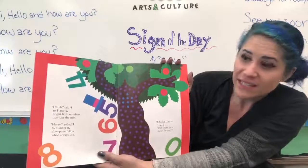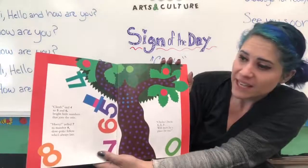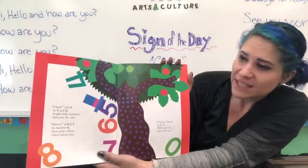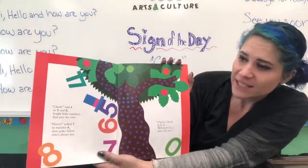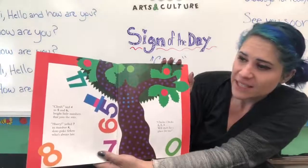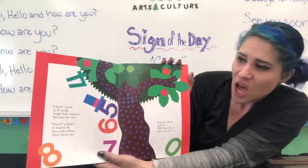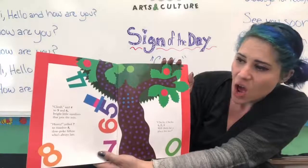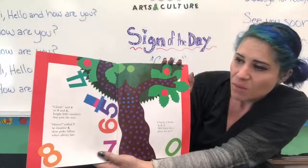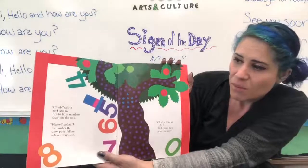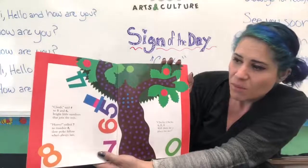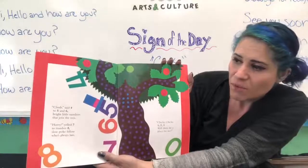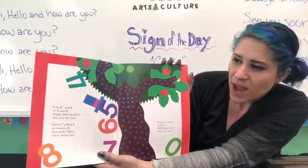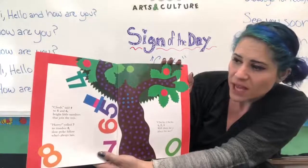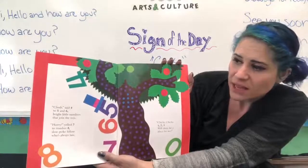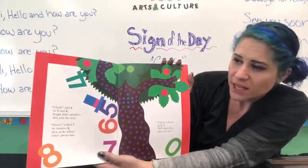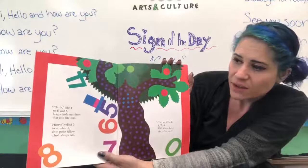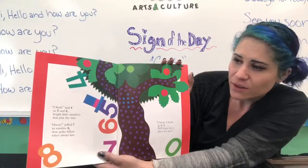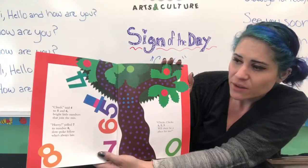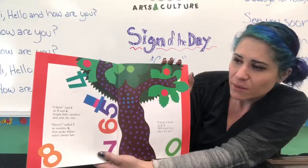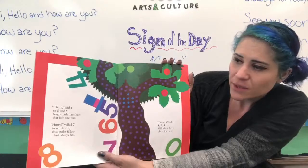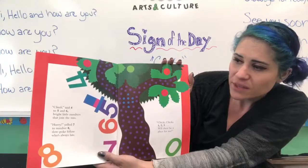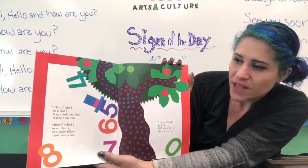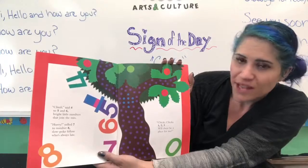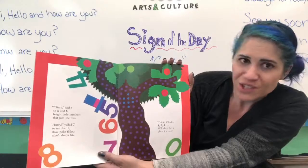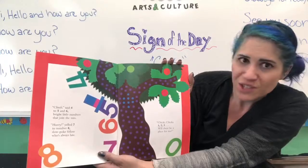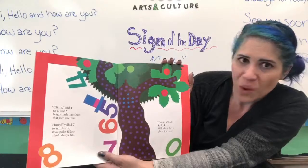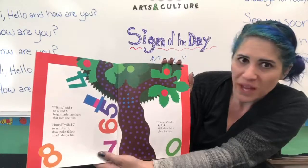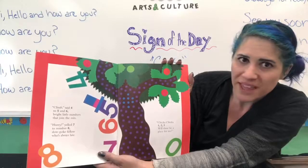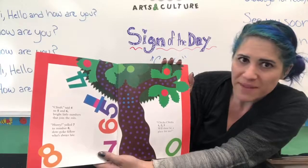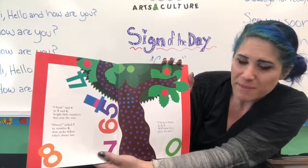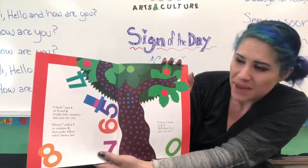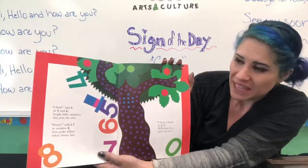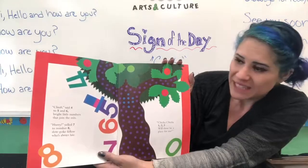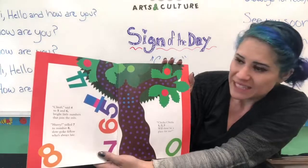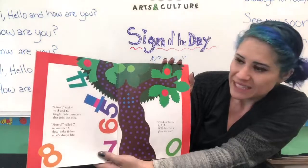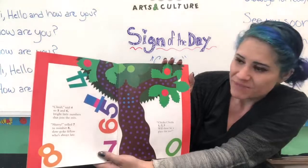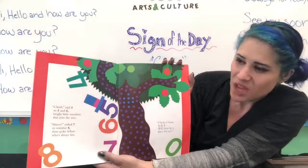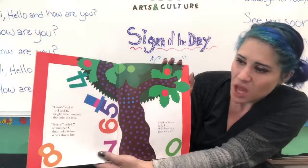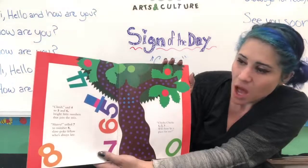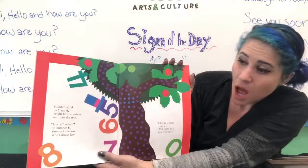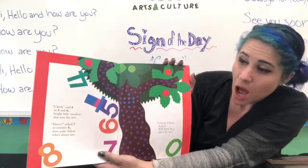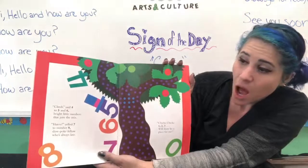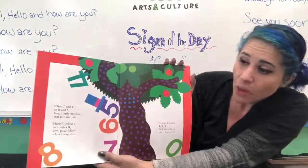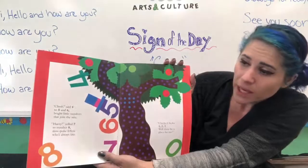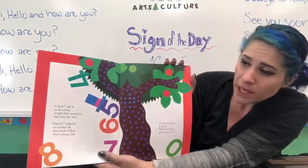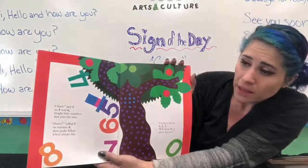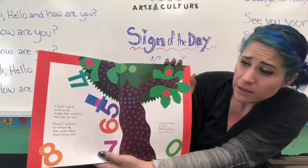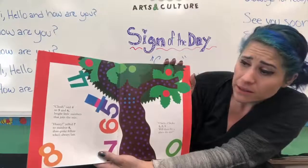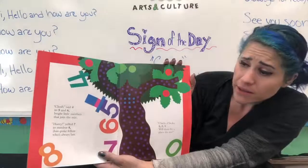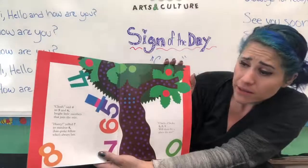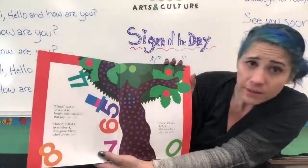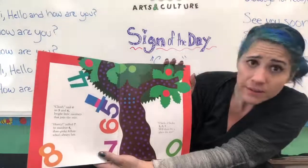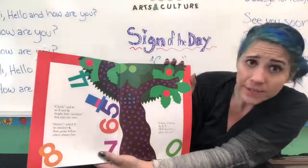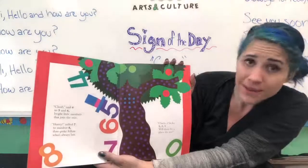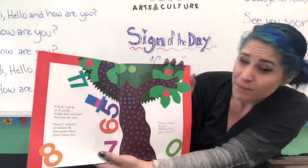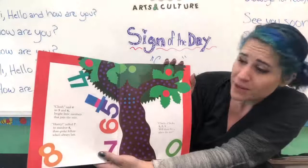4 to 5 and 6. Bright little numbers that join the mix. Hurry, yells